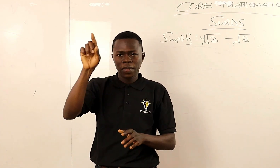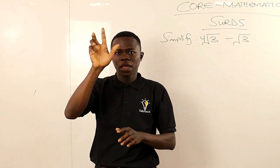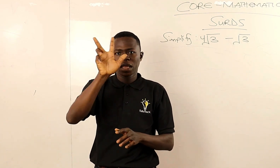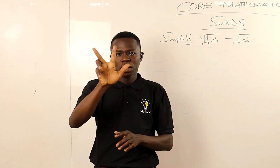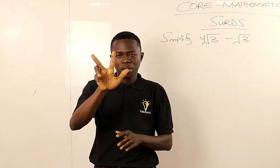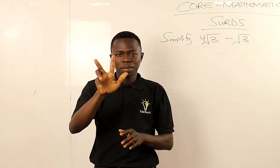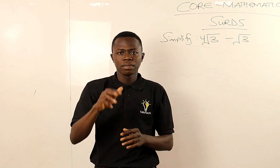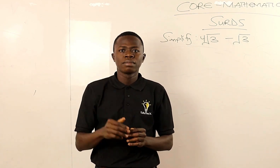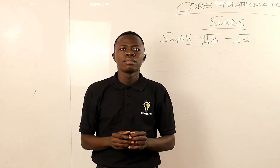root of 3.